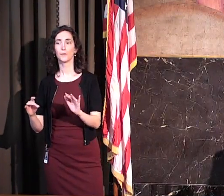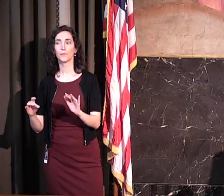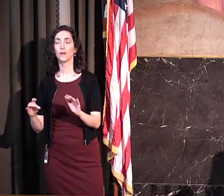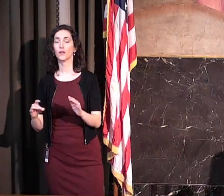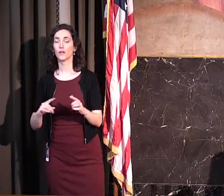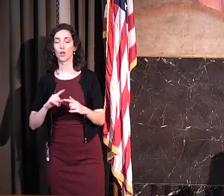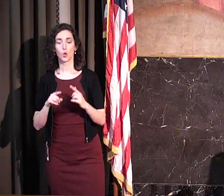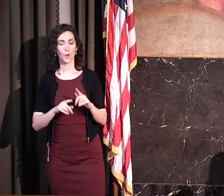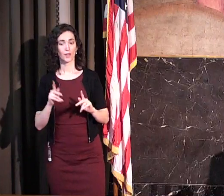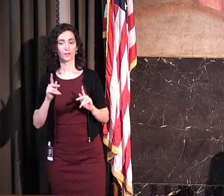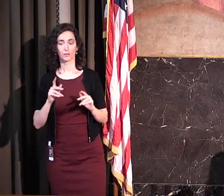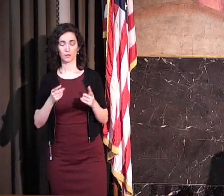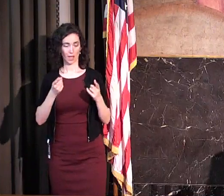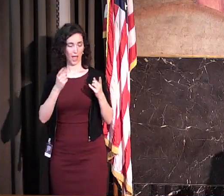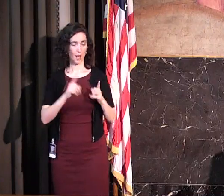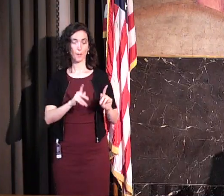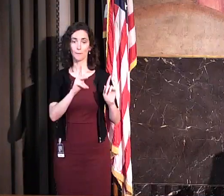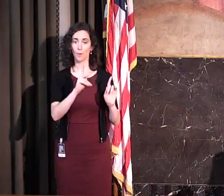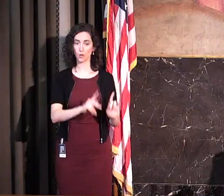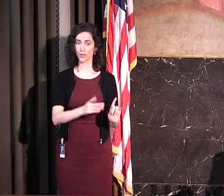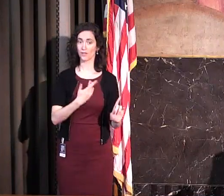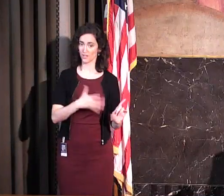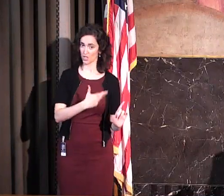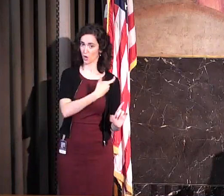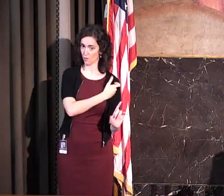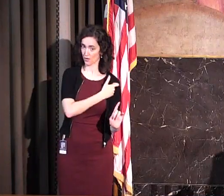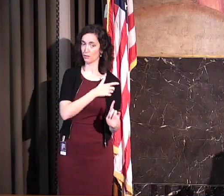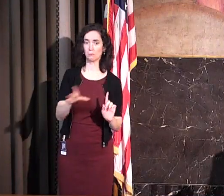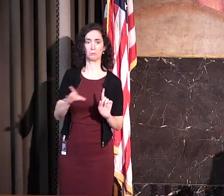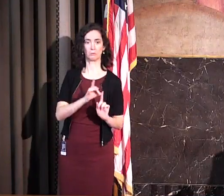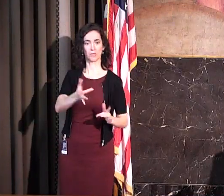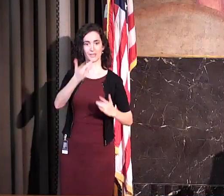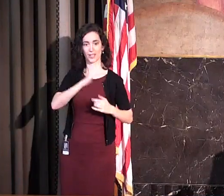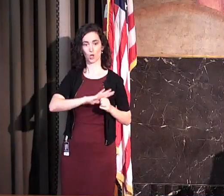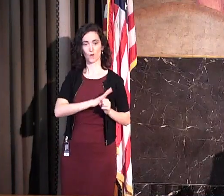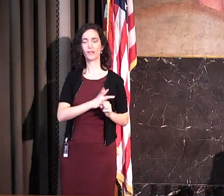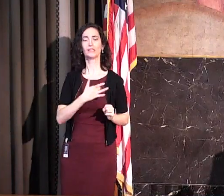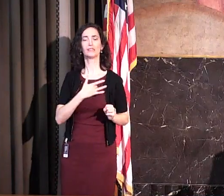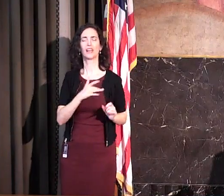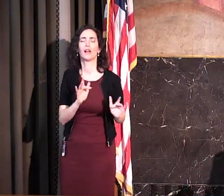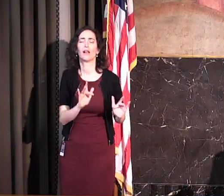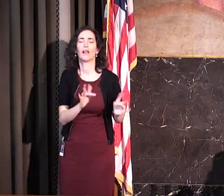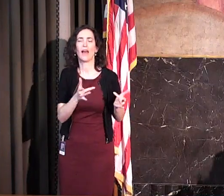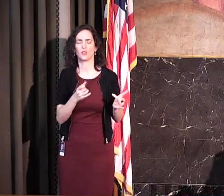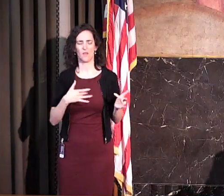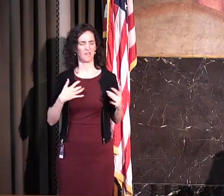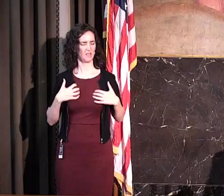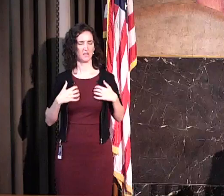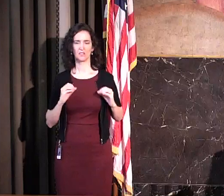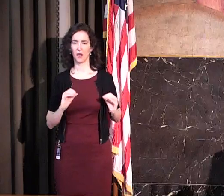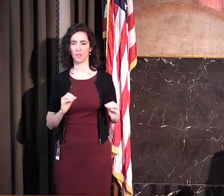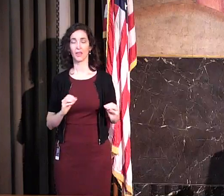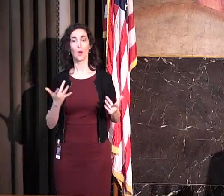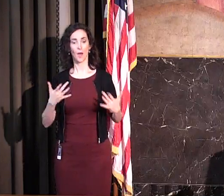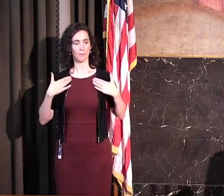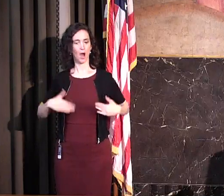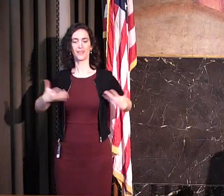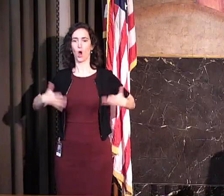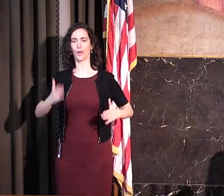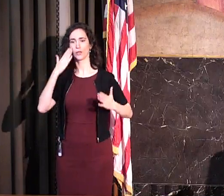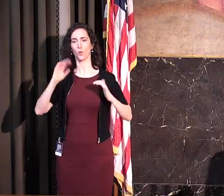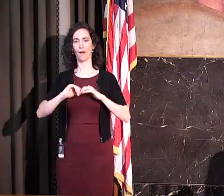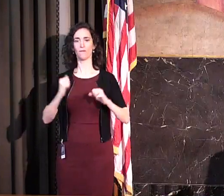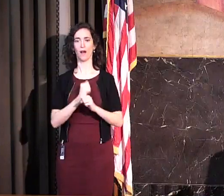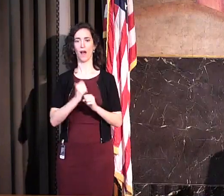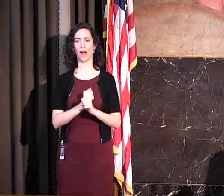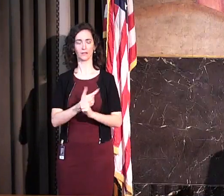when people have a breakthrough case, it's usually mild or asymptomatic because they have a head start on protection. Their body already